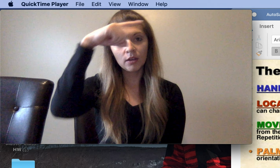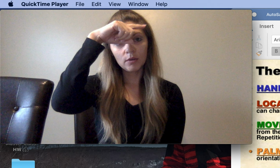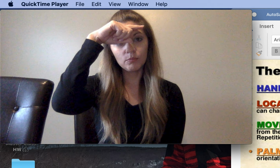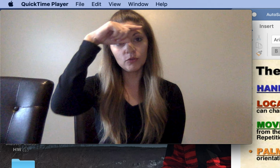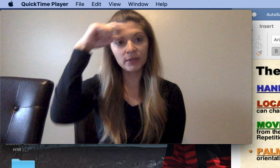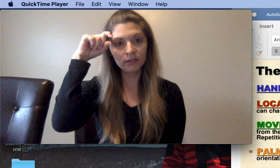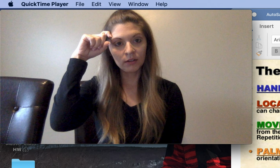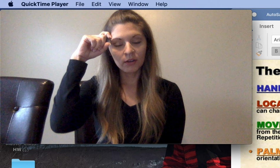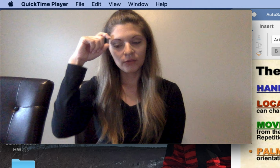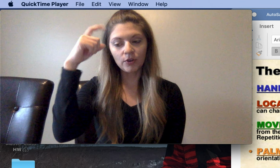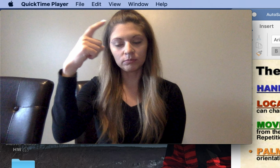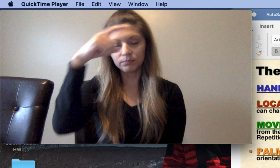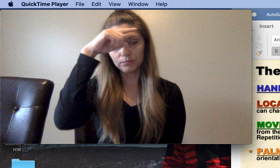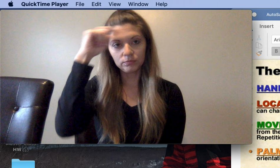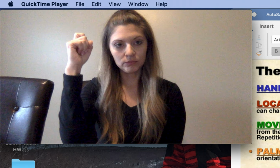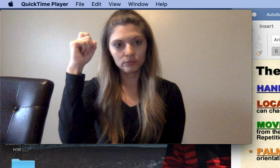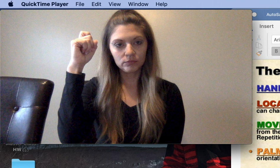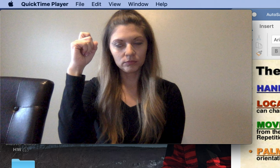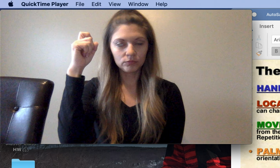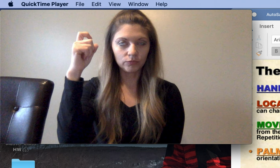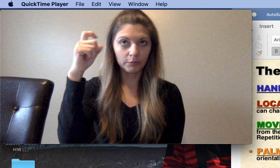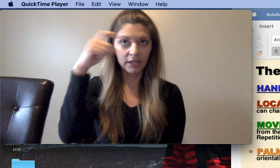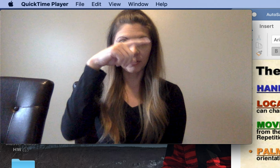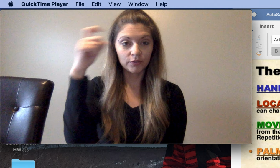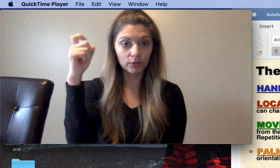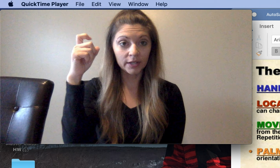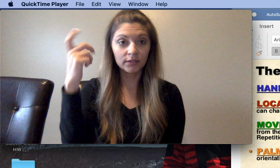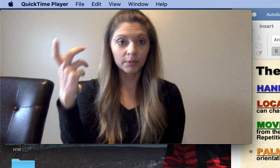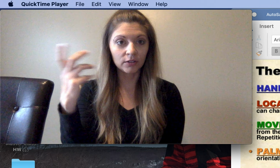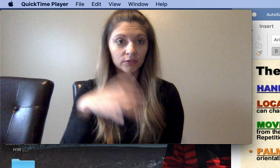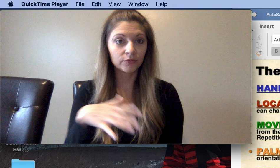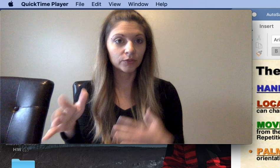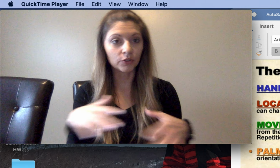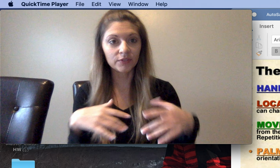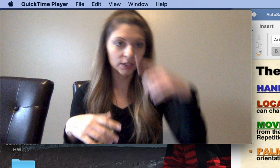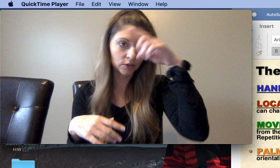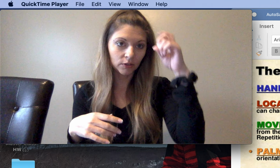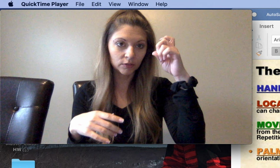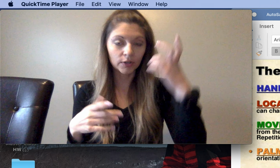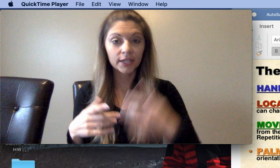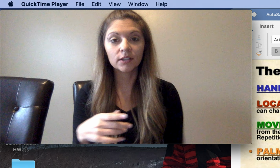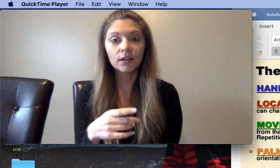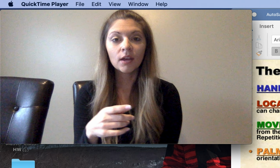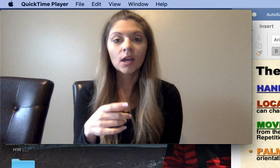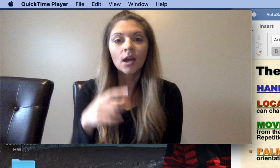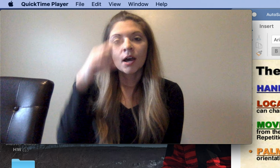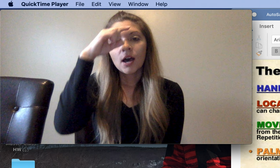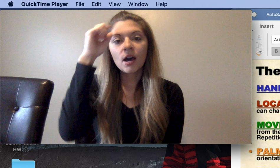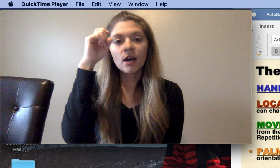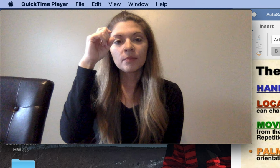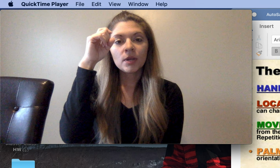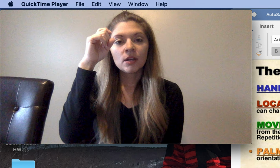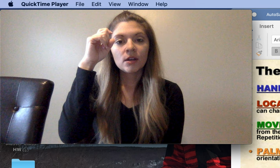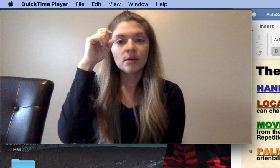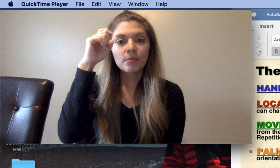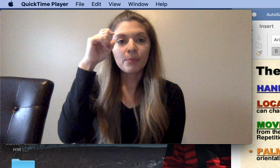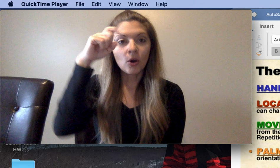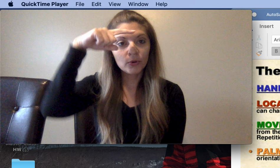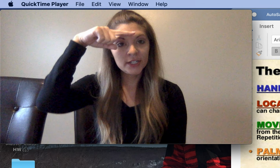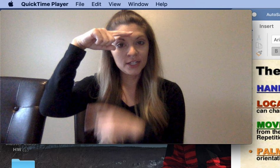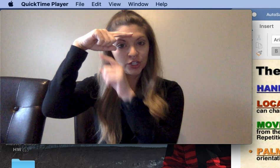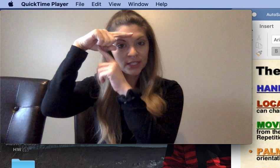forehead, movement from, for me, left to right, depending on if you're left-handed or right-handed.